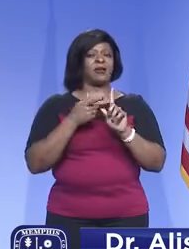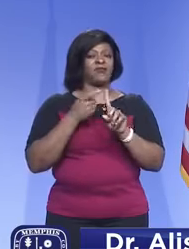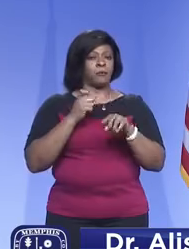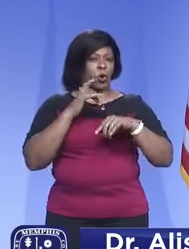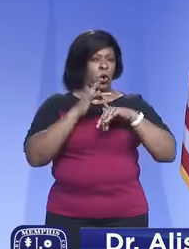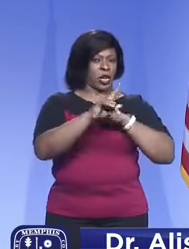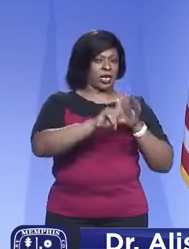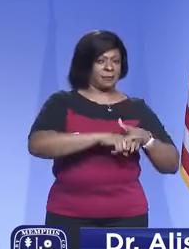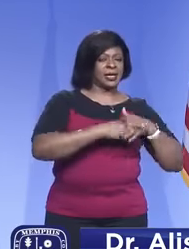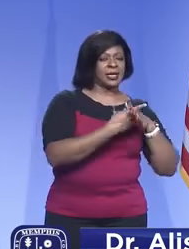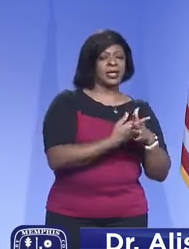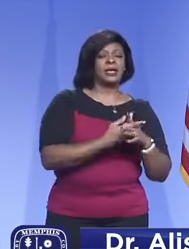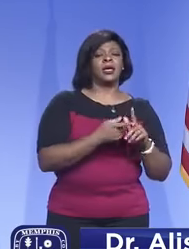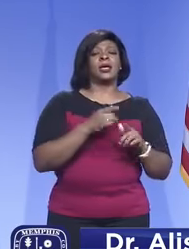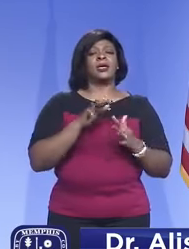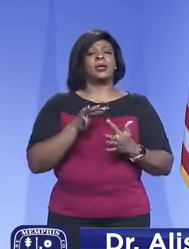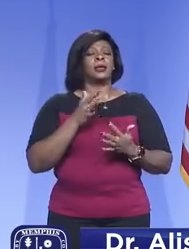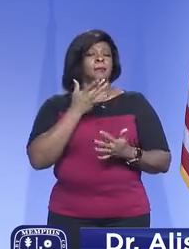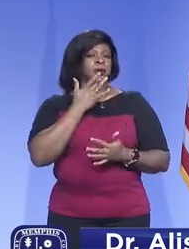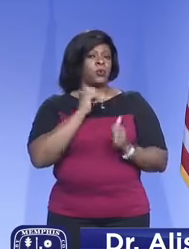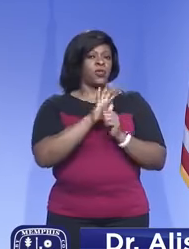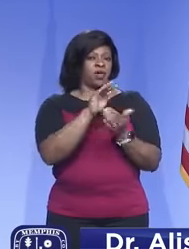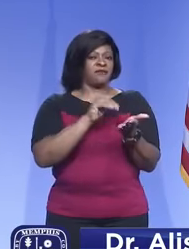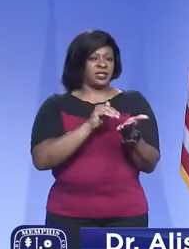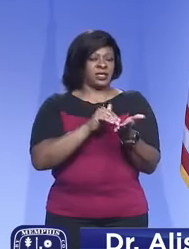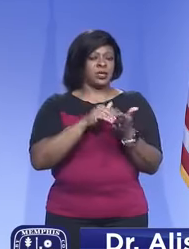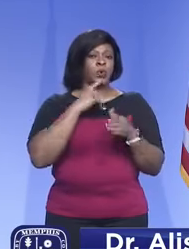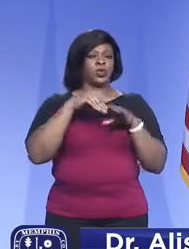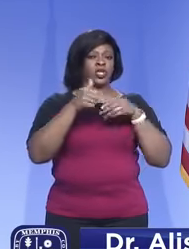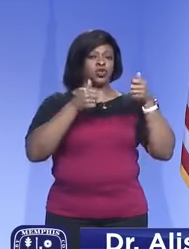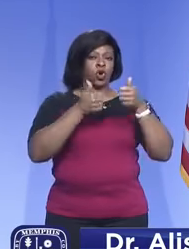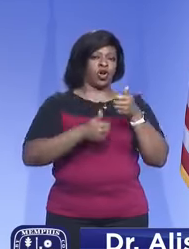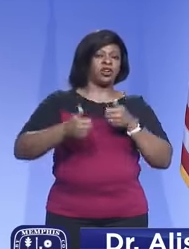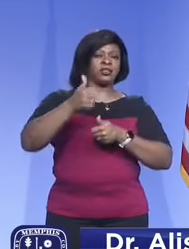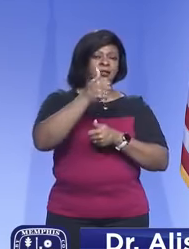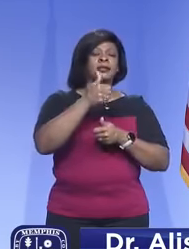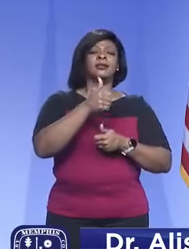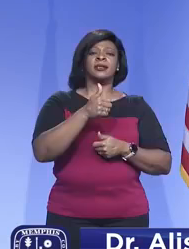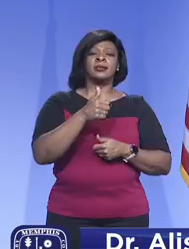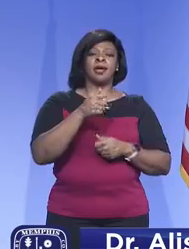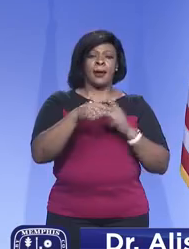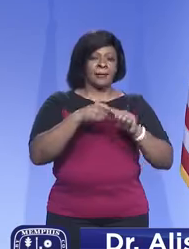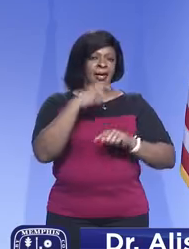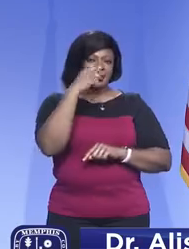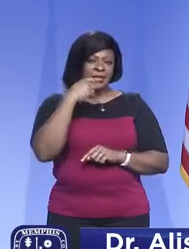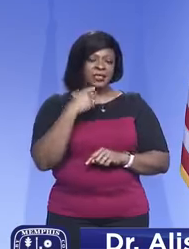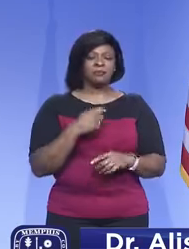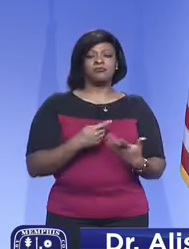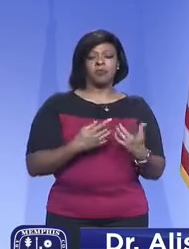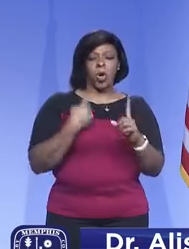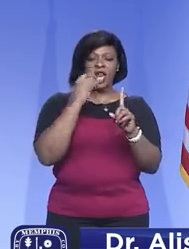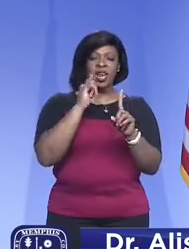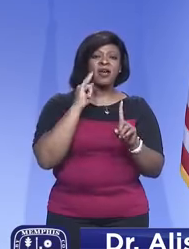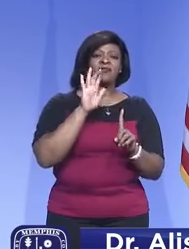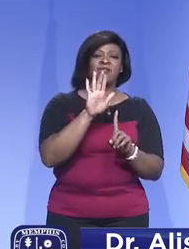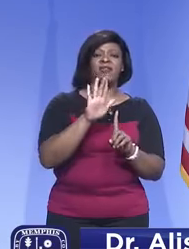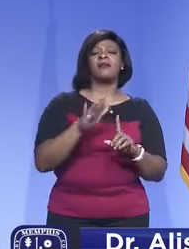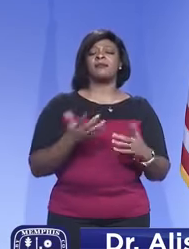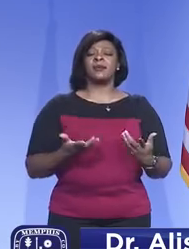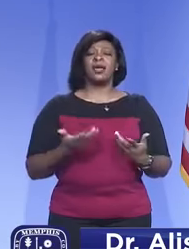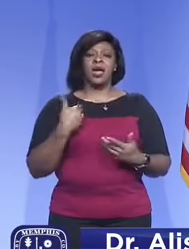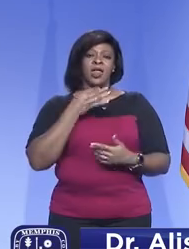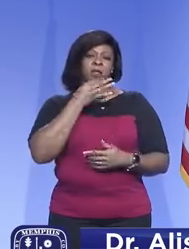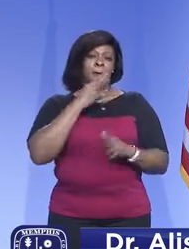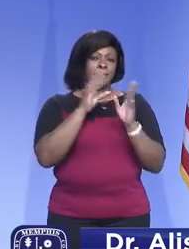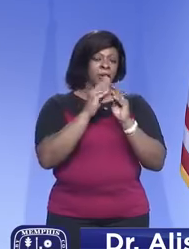on, particularly with their physician in charge around testing, what it might look like. I know there's some upcoming